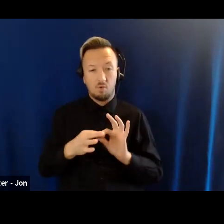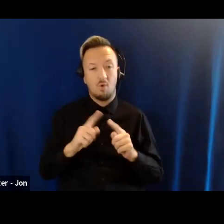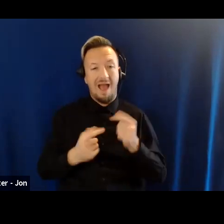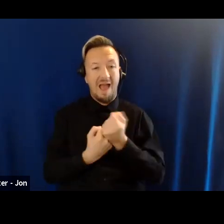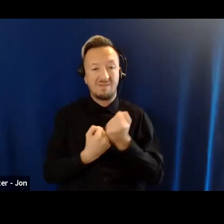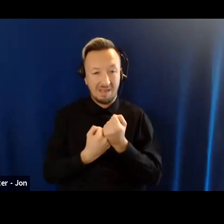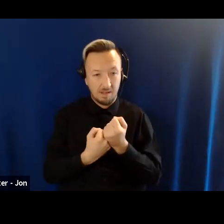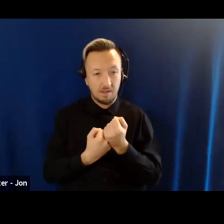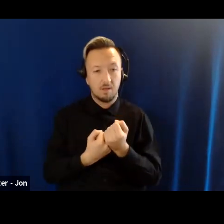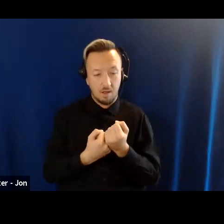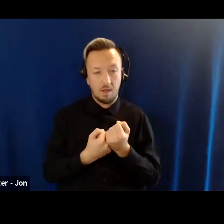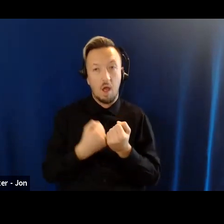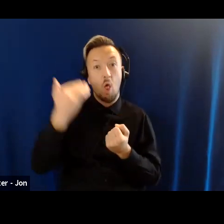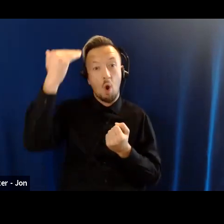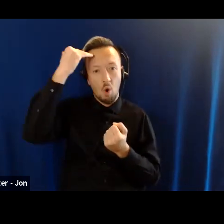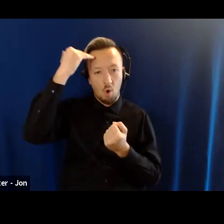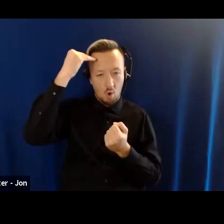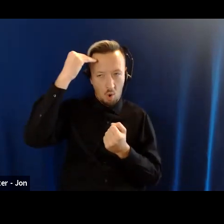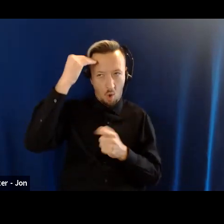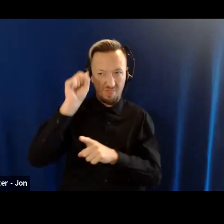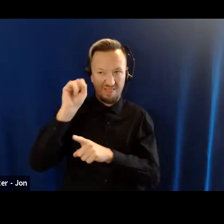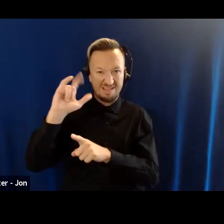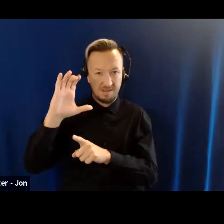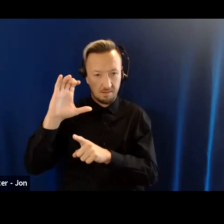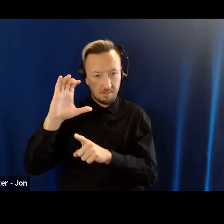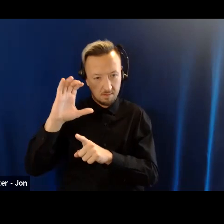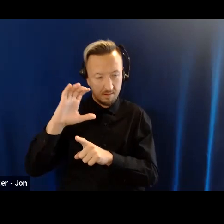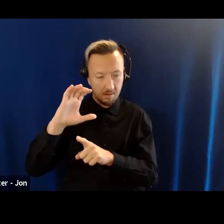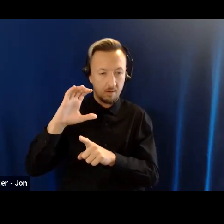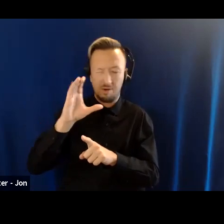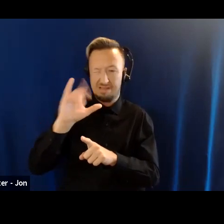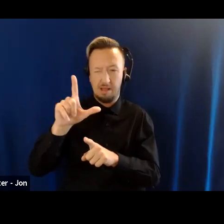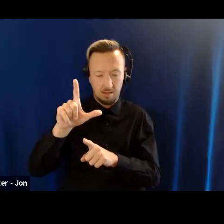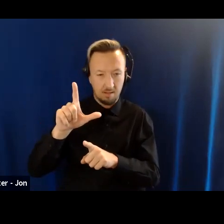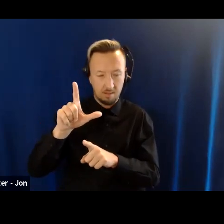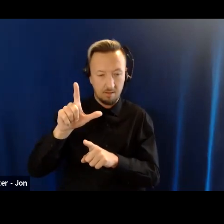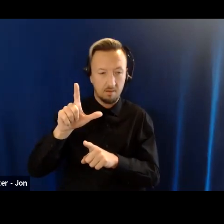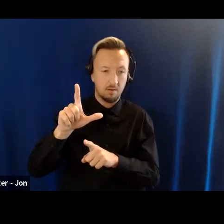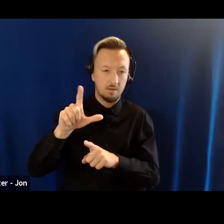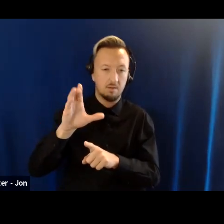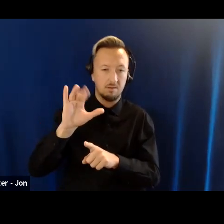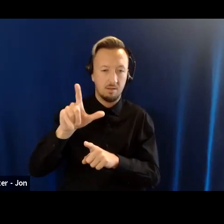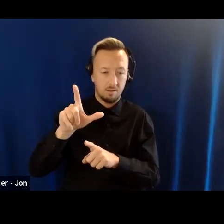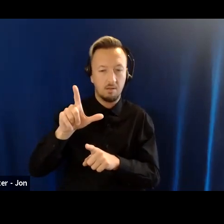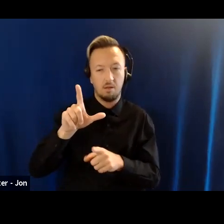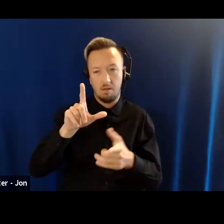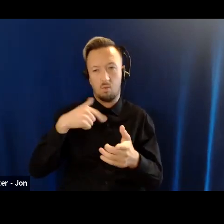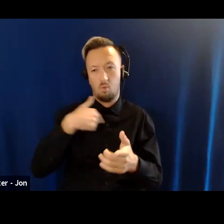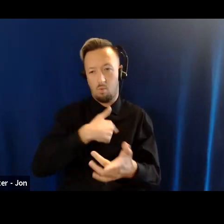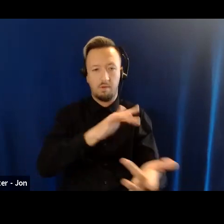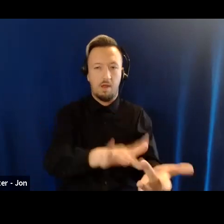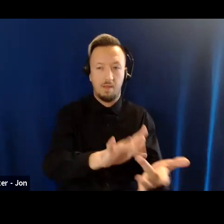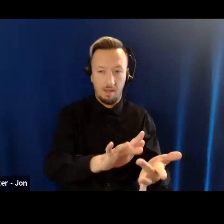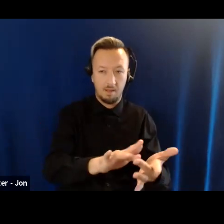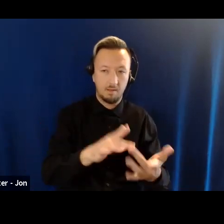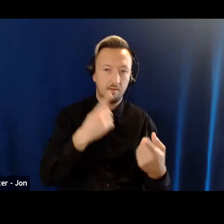that knew of the CILs and found us so that we could get in touch with her. But I